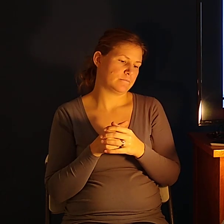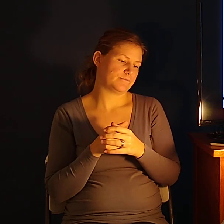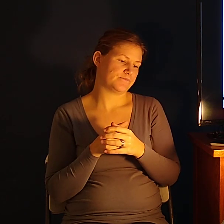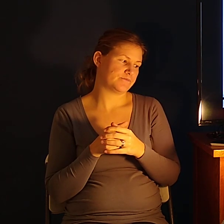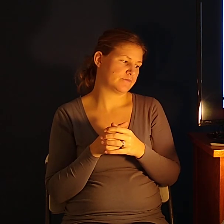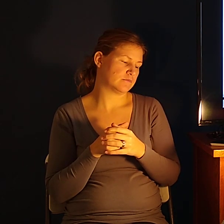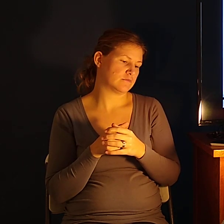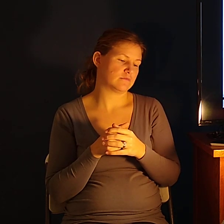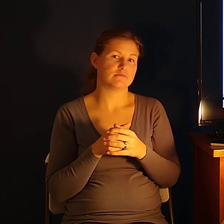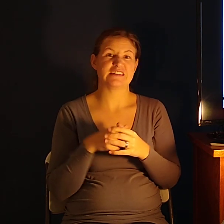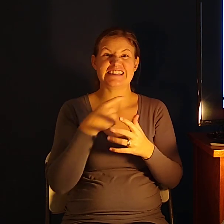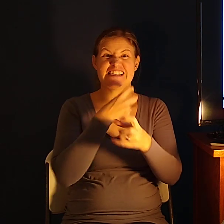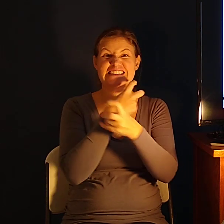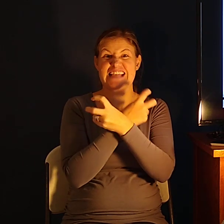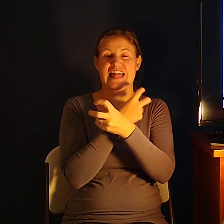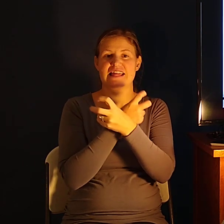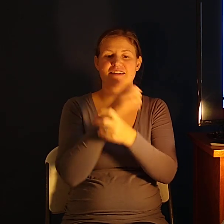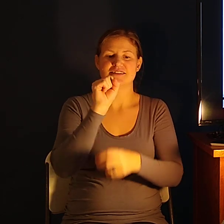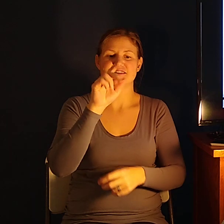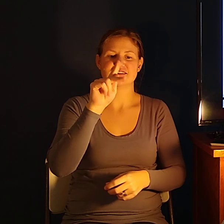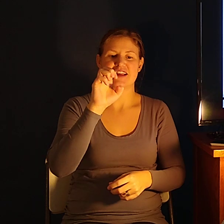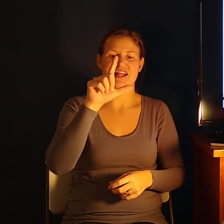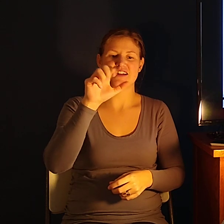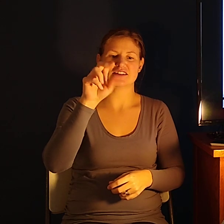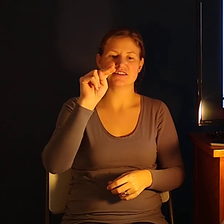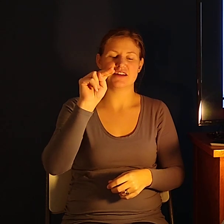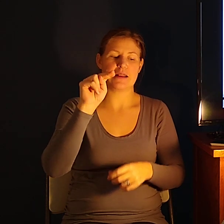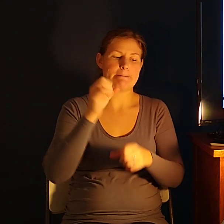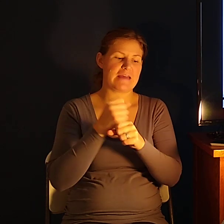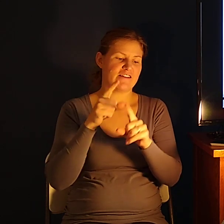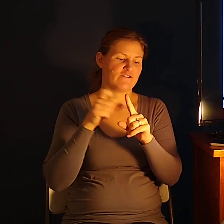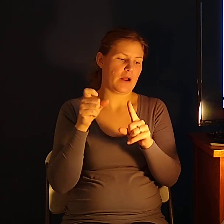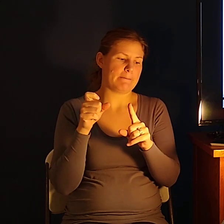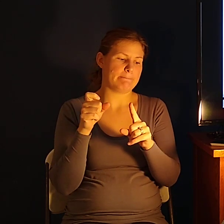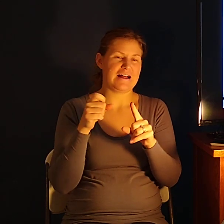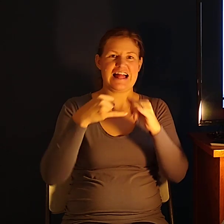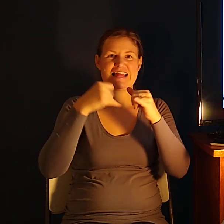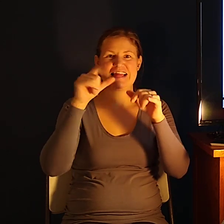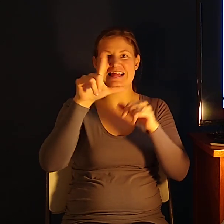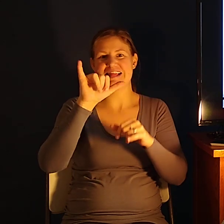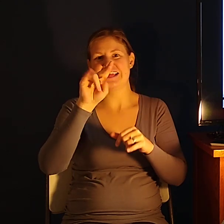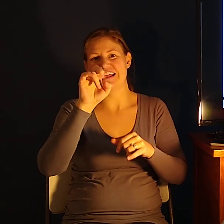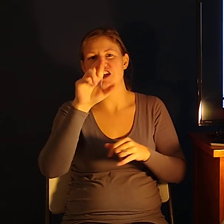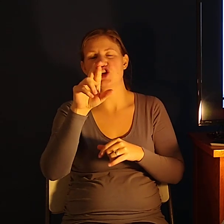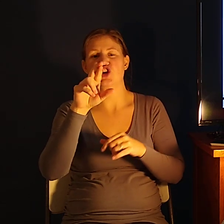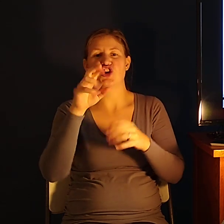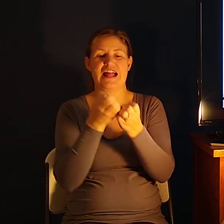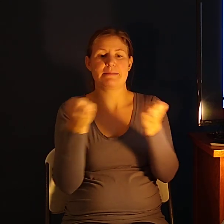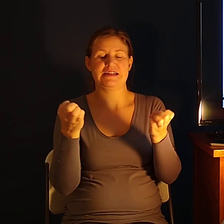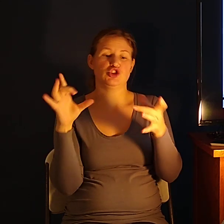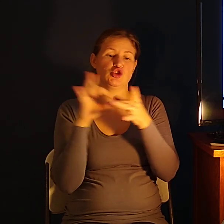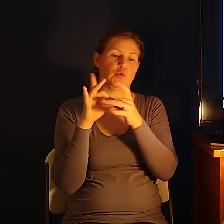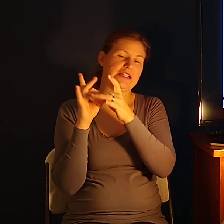It's a skeleton that is constructed of modular, linear elements joined together to form